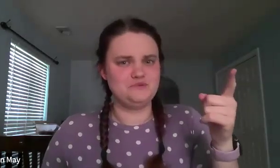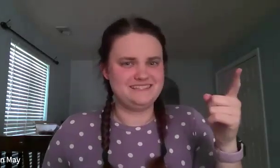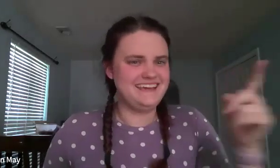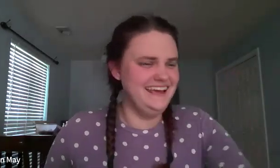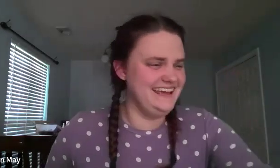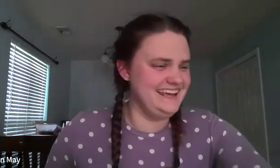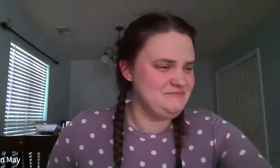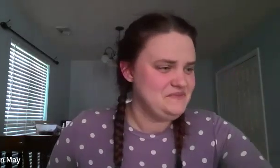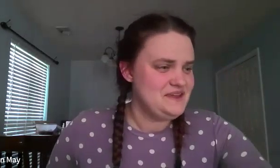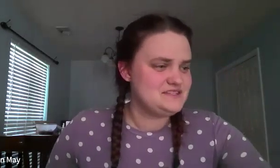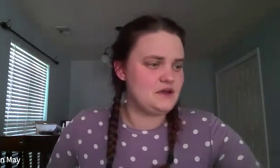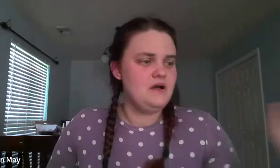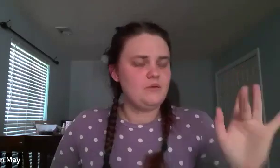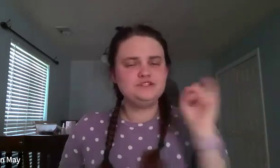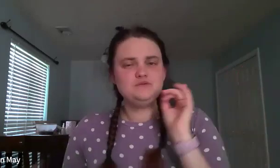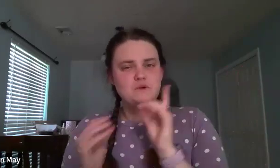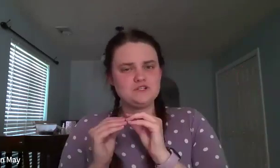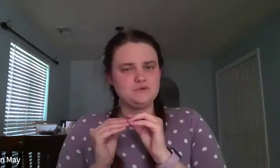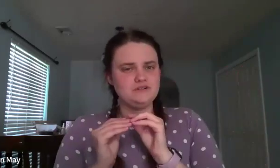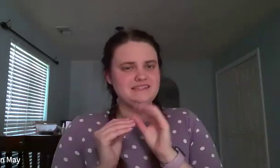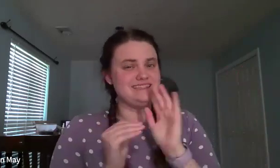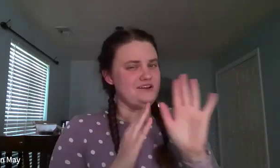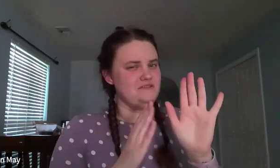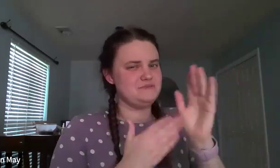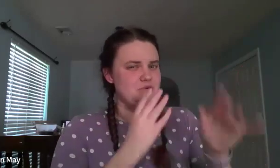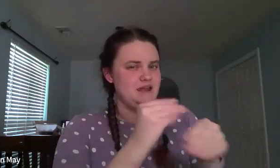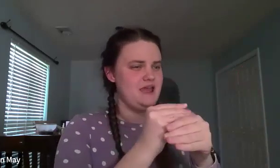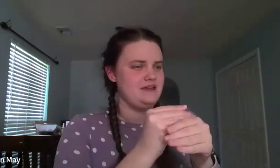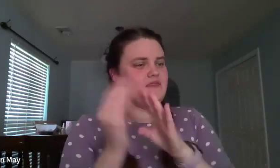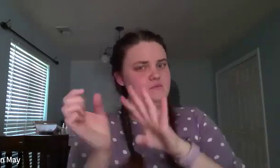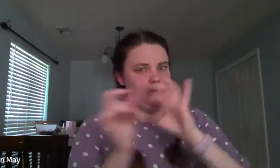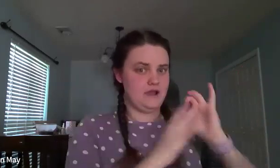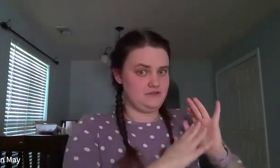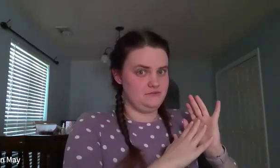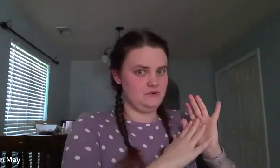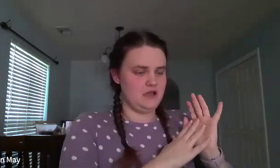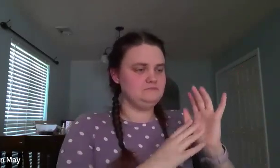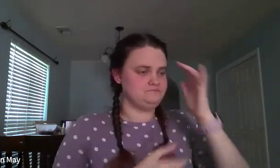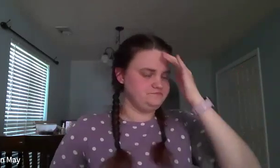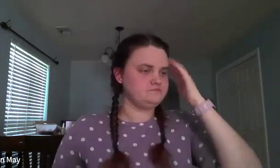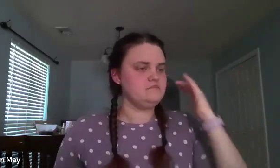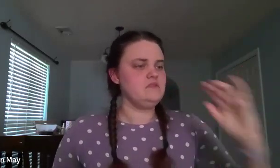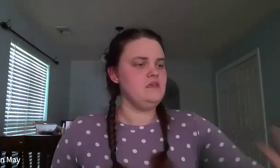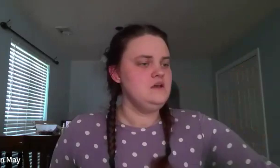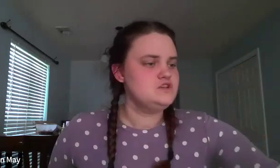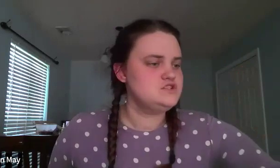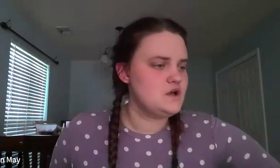sports. So we'll do one more sports that's not on the list, but we're going to add it and then we'll go back through. Okay. So